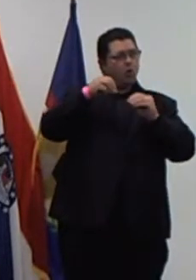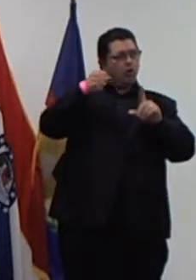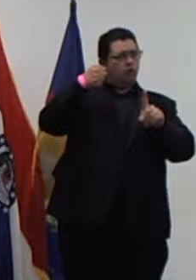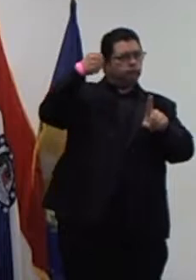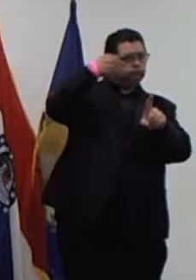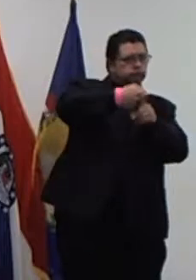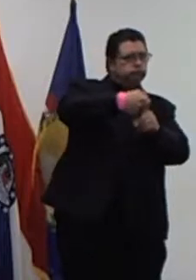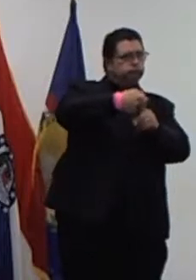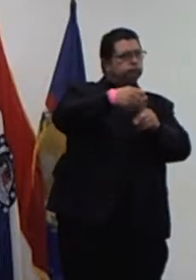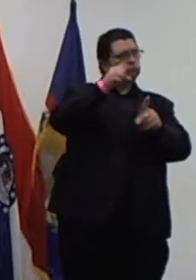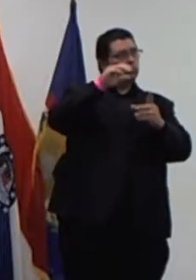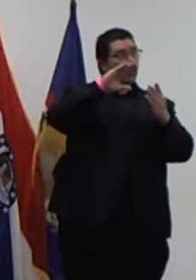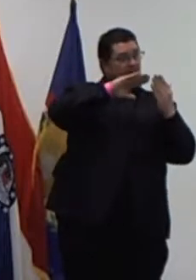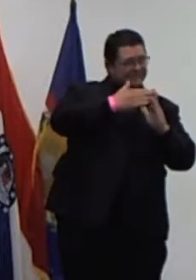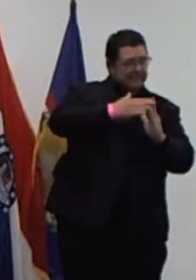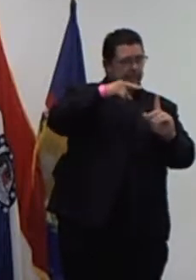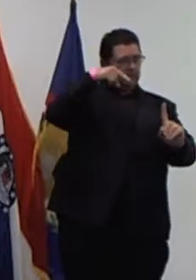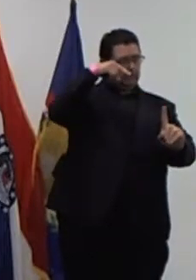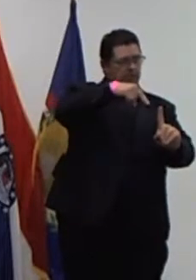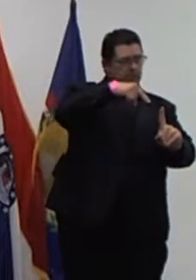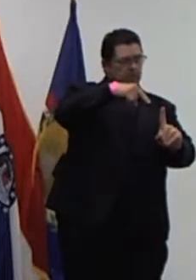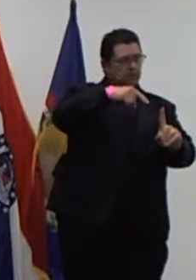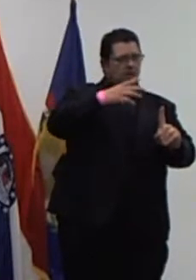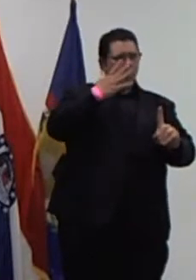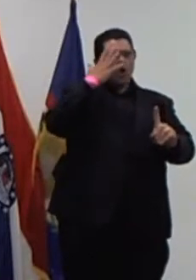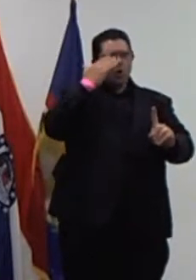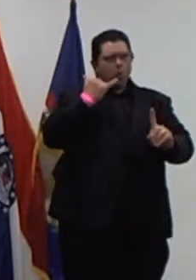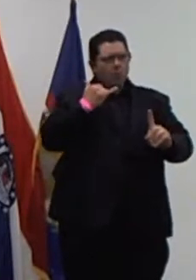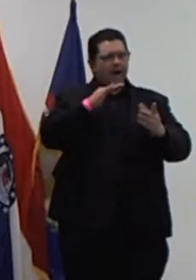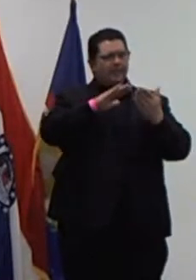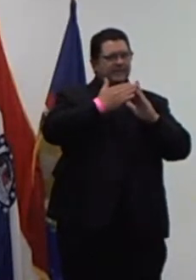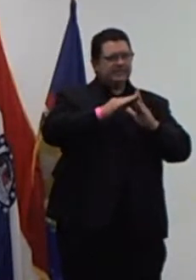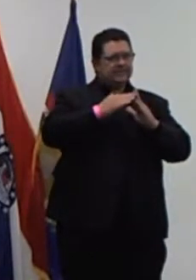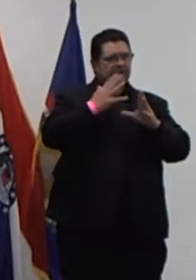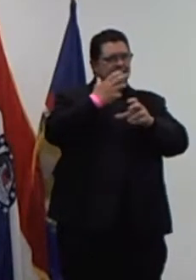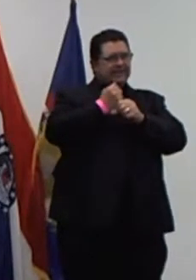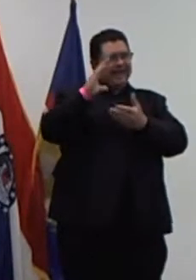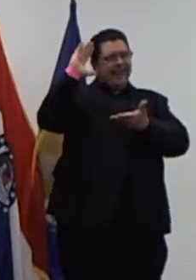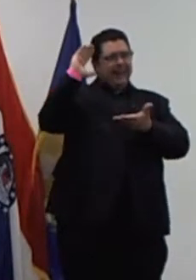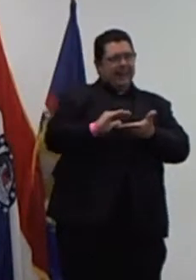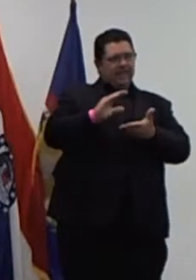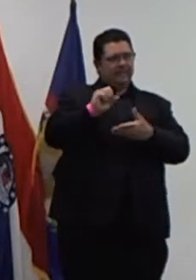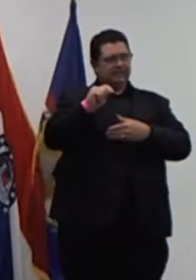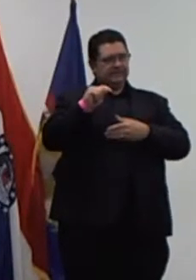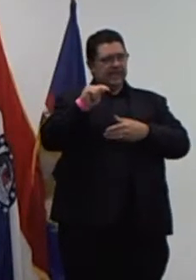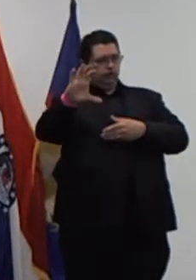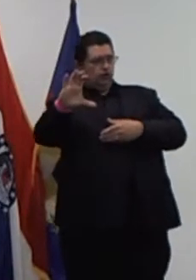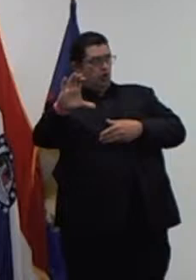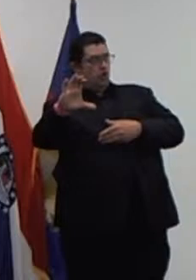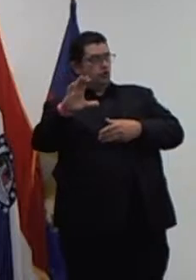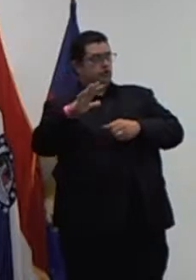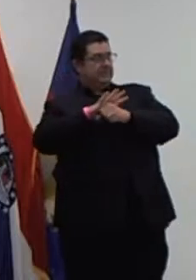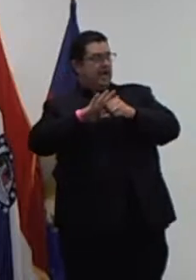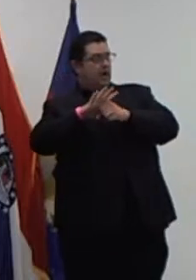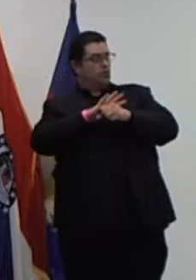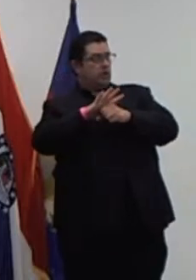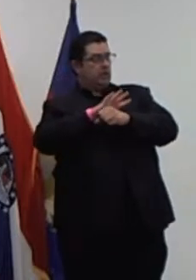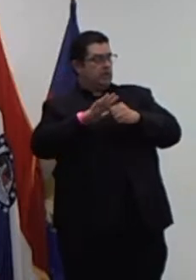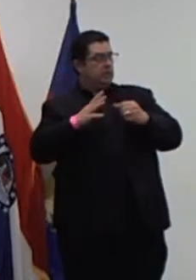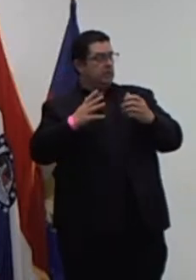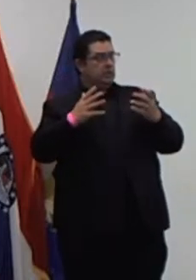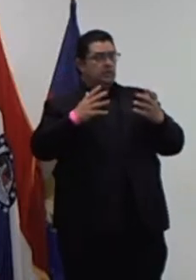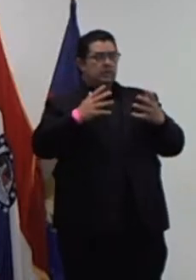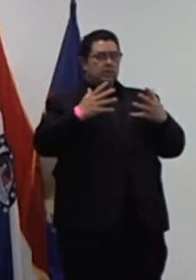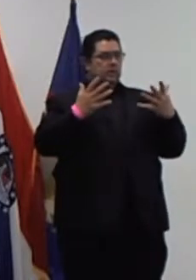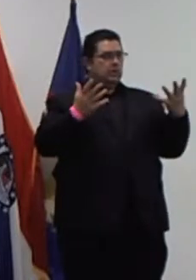disparate impact on St. Louis City, why did St. Louis City get so much less than even St. Charles County, when the need is so much greater, the business community is so much